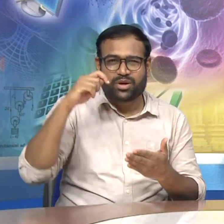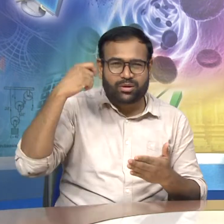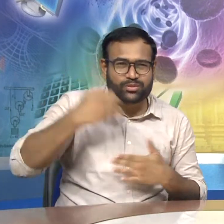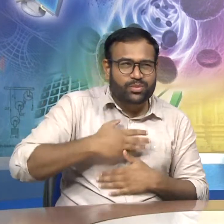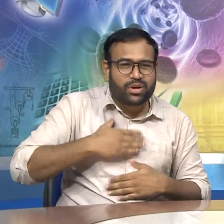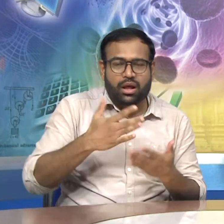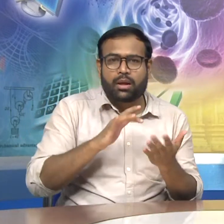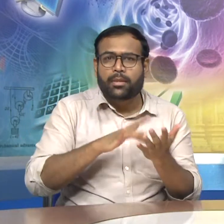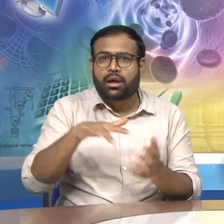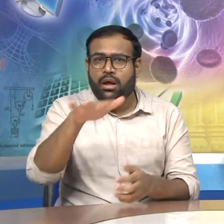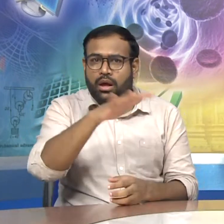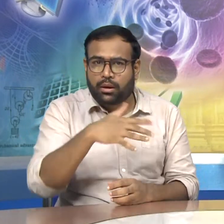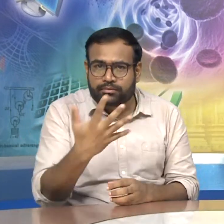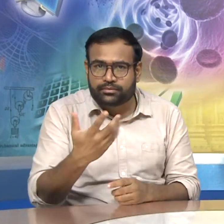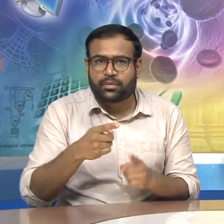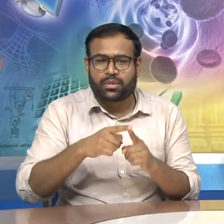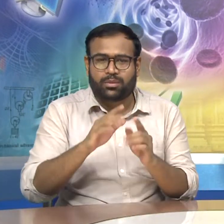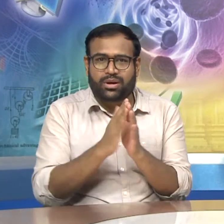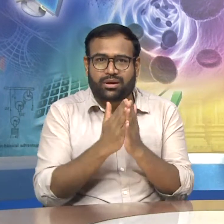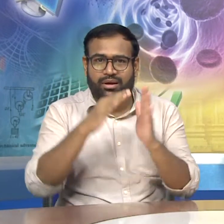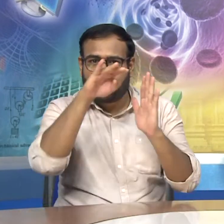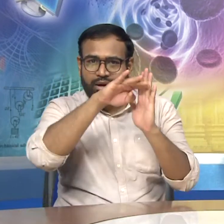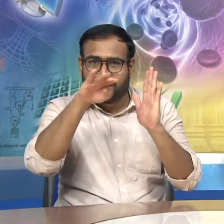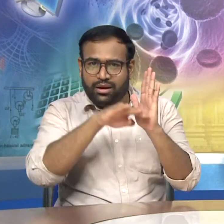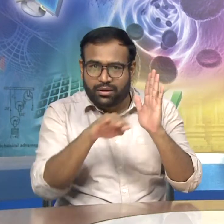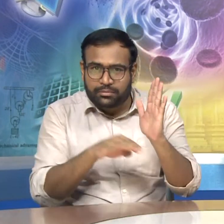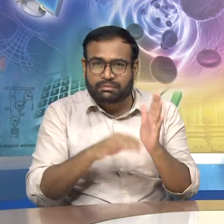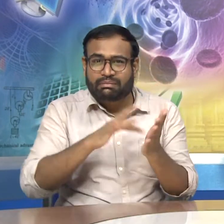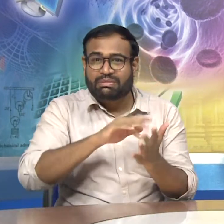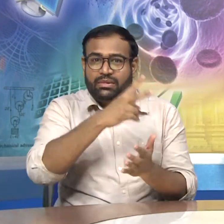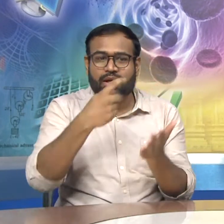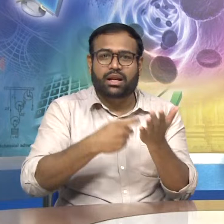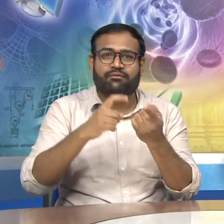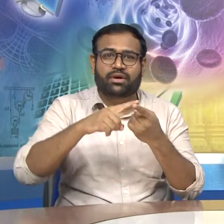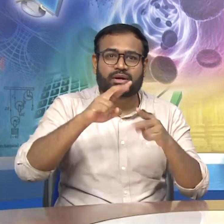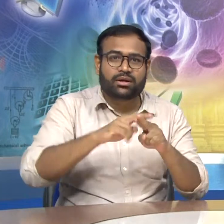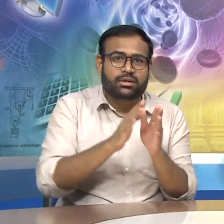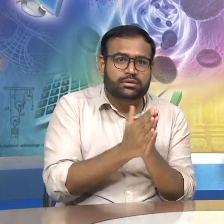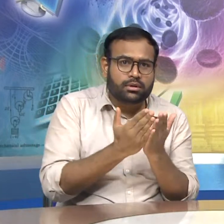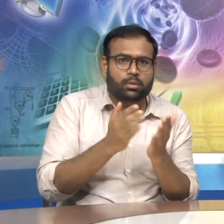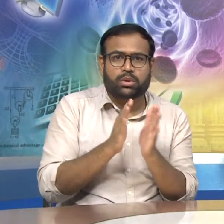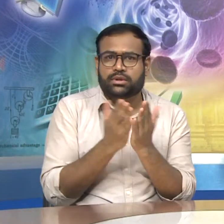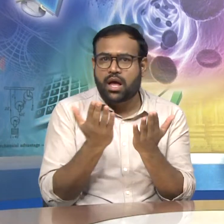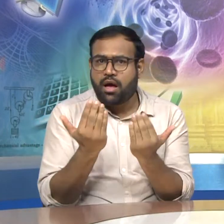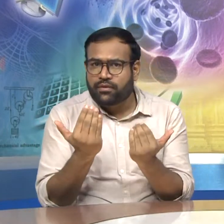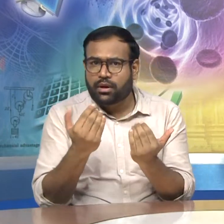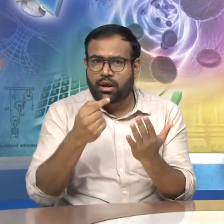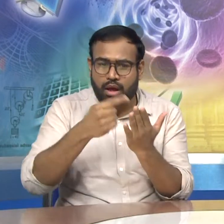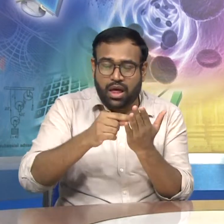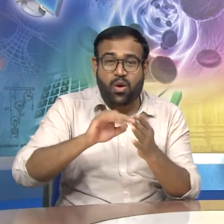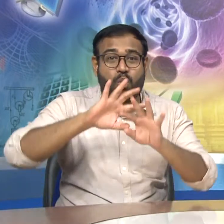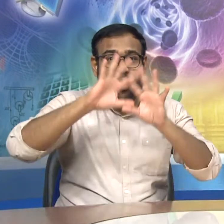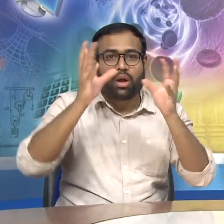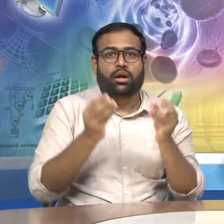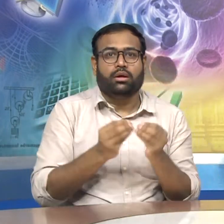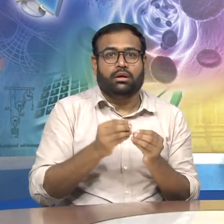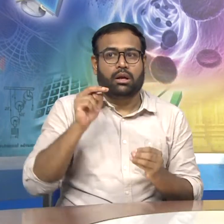reference books, availability of card catalog or computer terminal